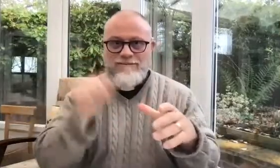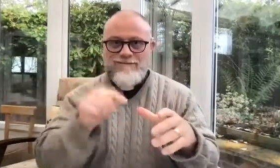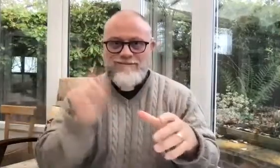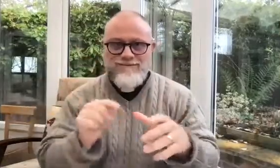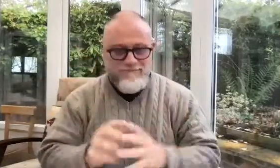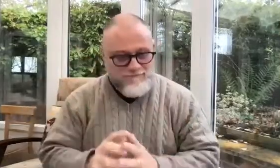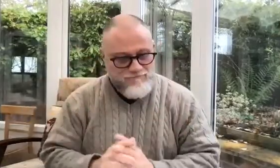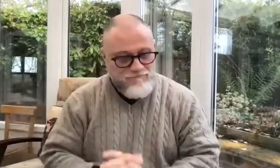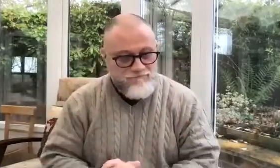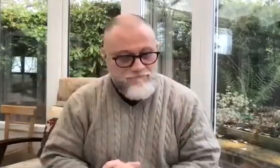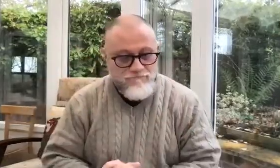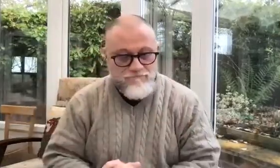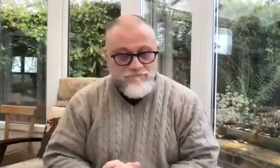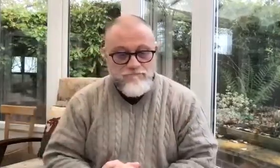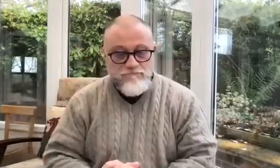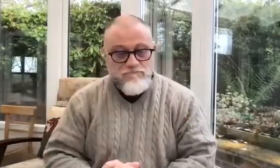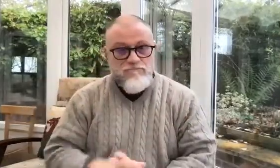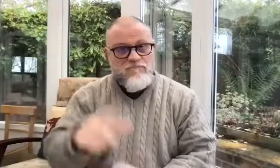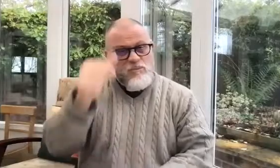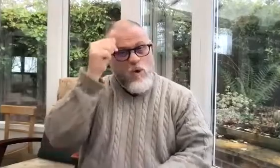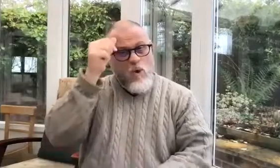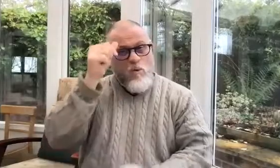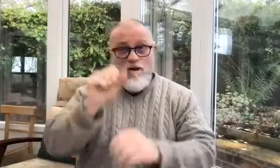within the building. That's church.